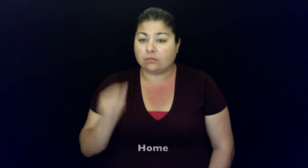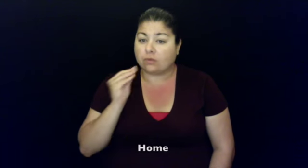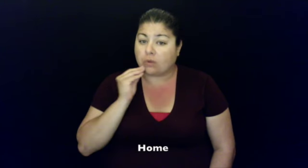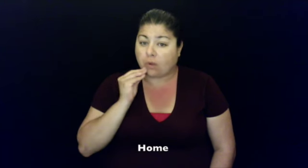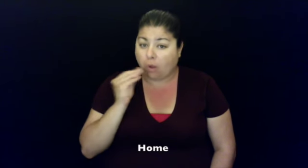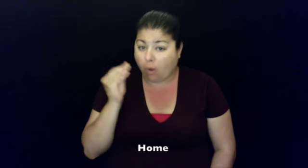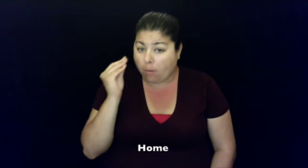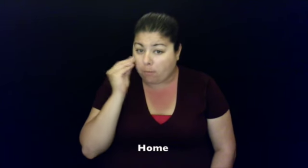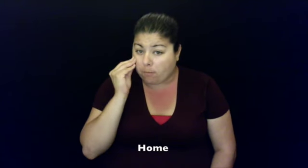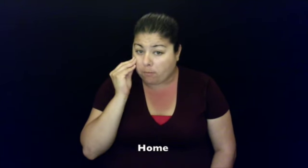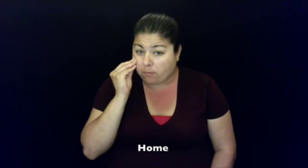Home.